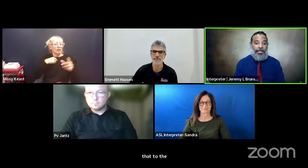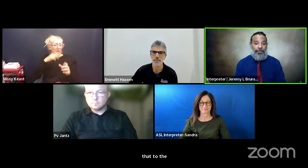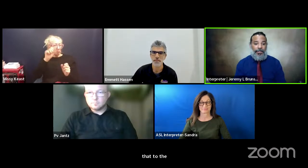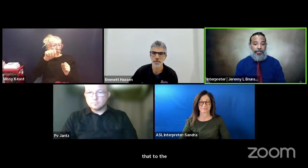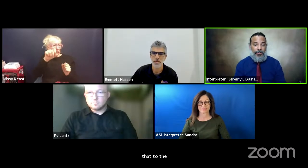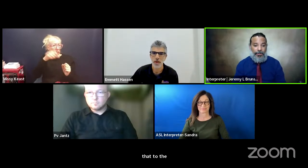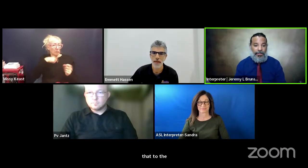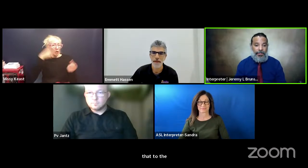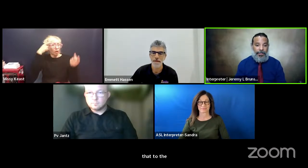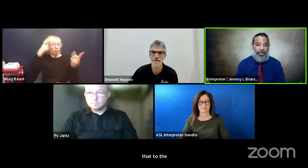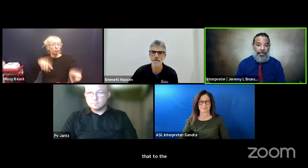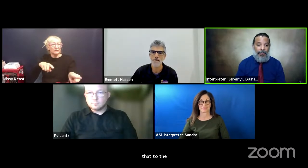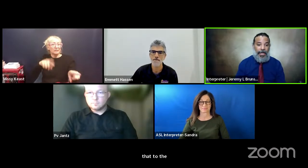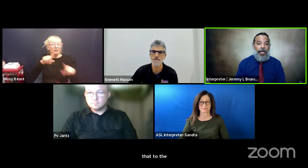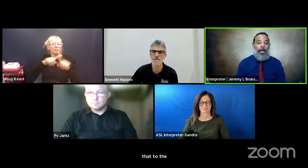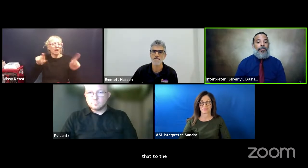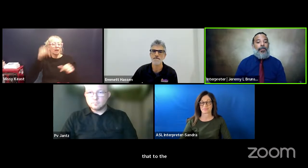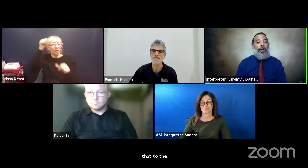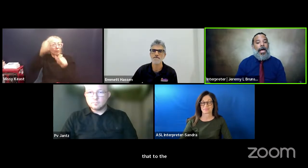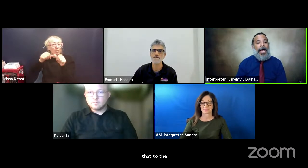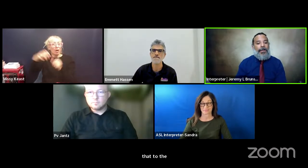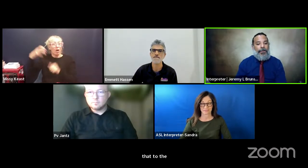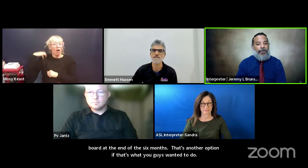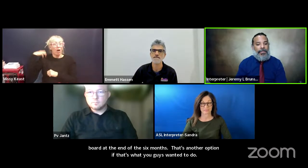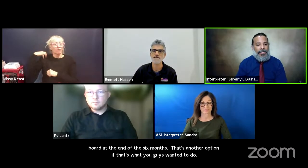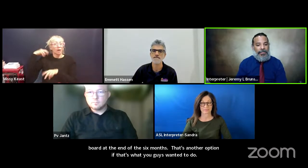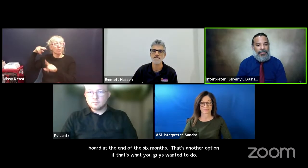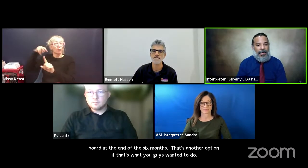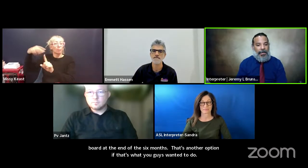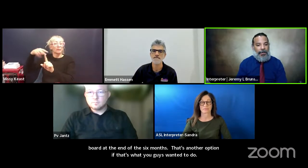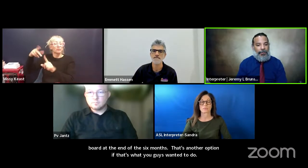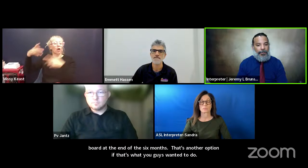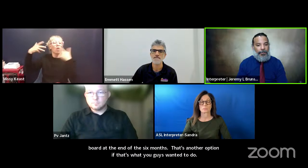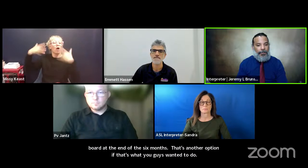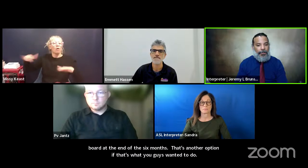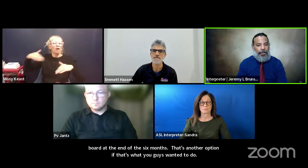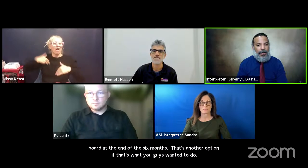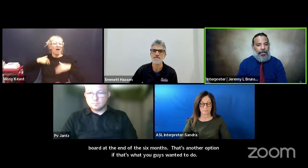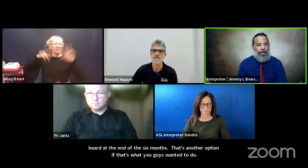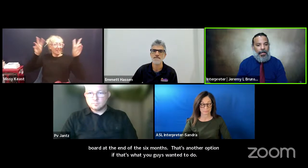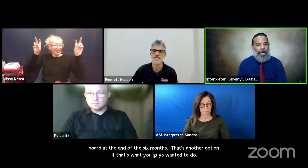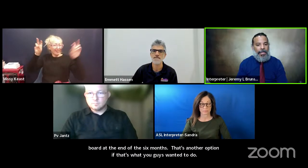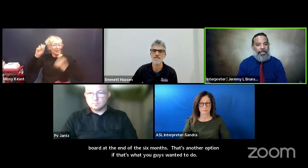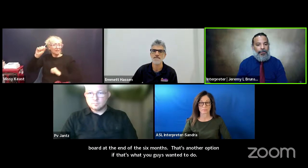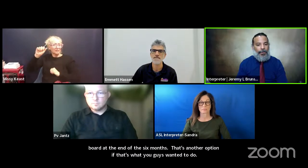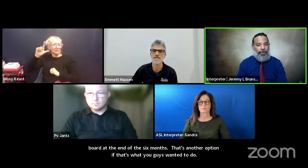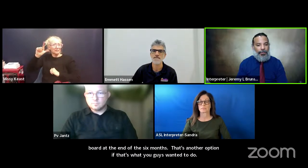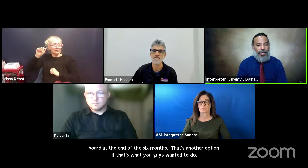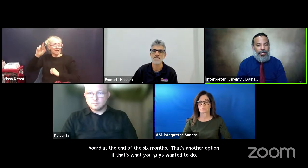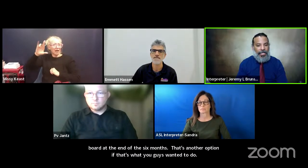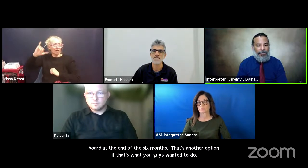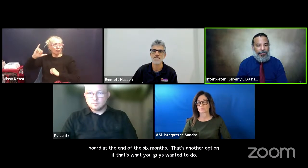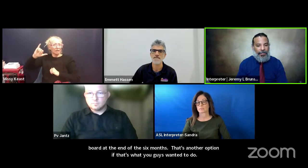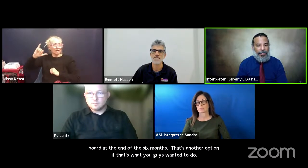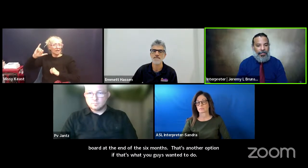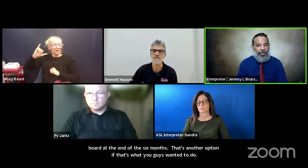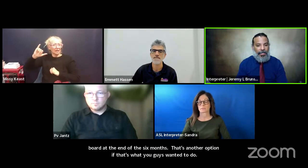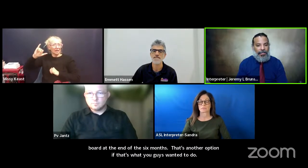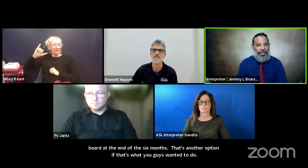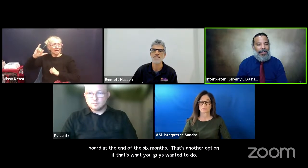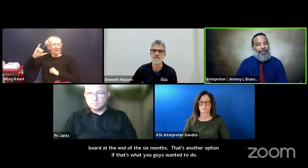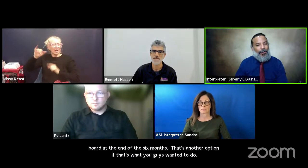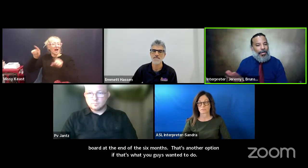Okay, just make sure the interpreters are up to speed. Okay, so I agree with this. I think with the probation